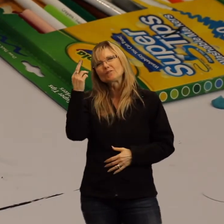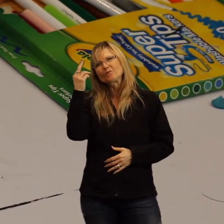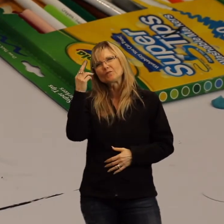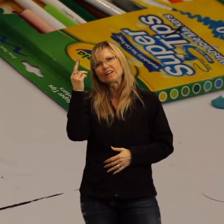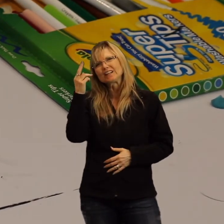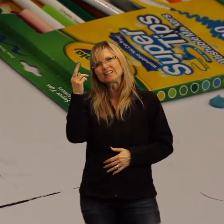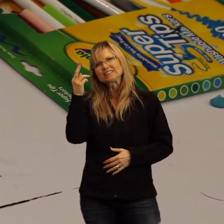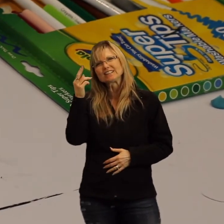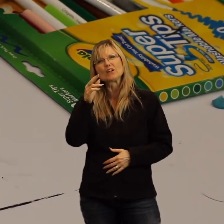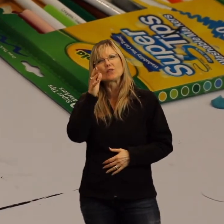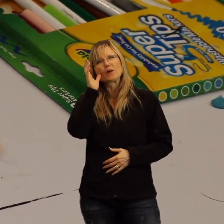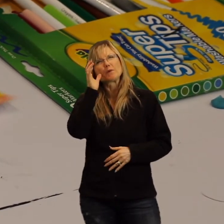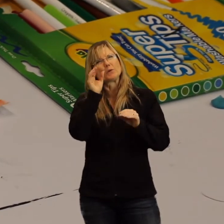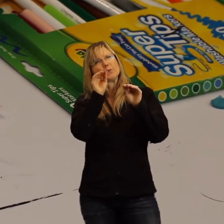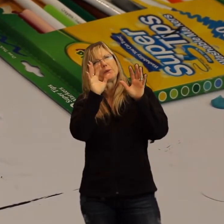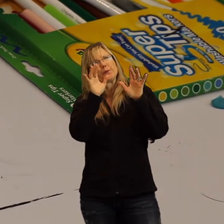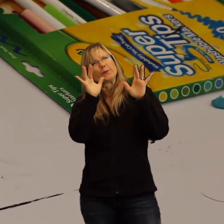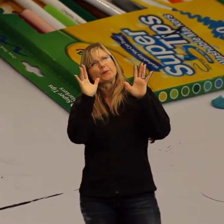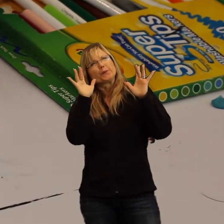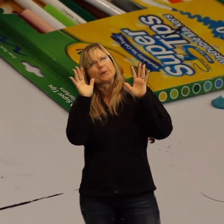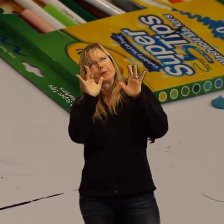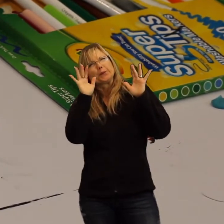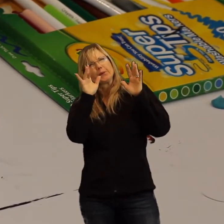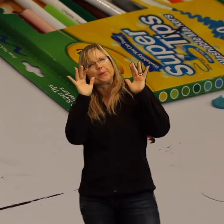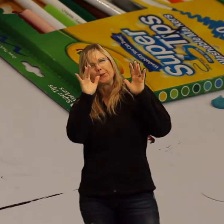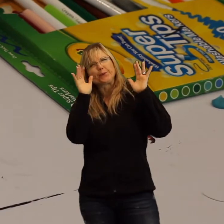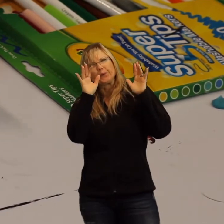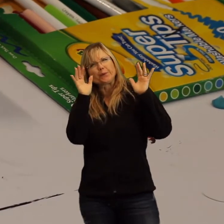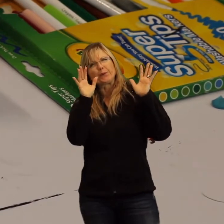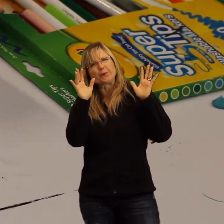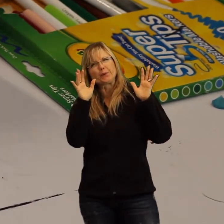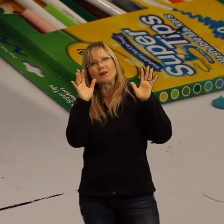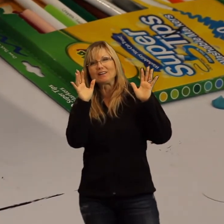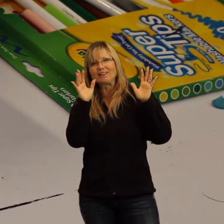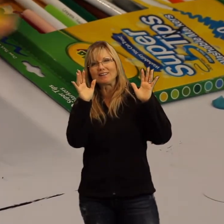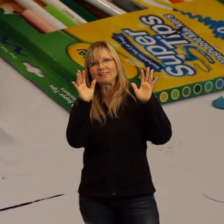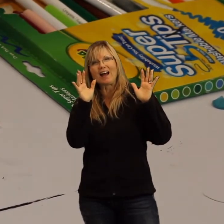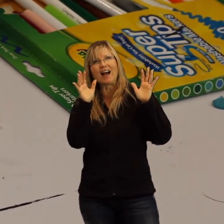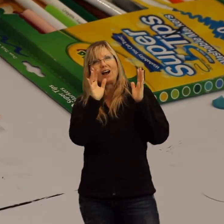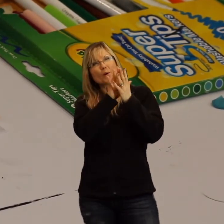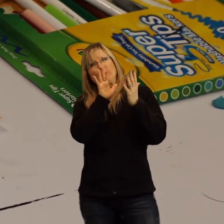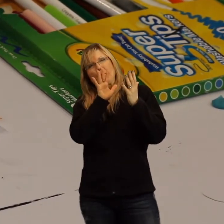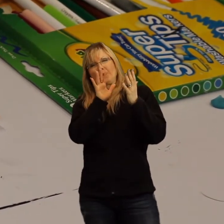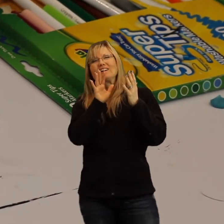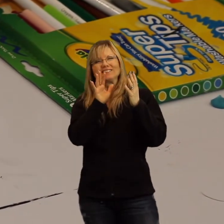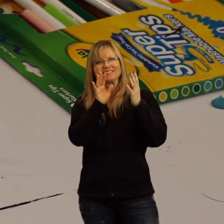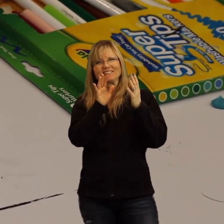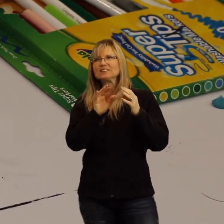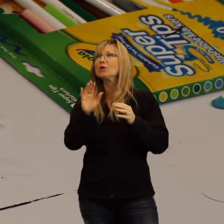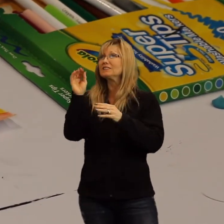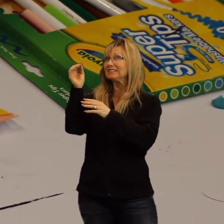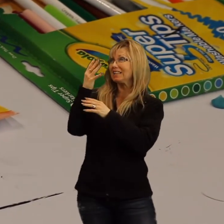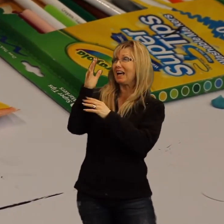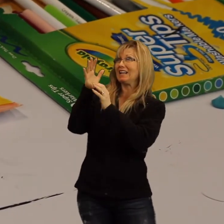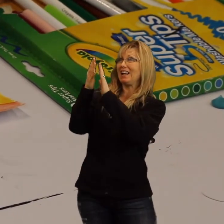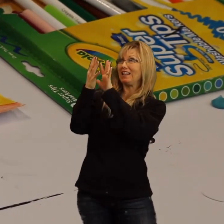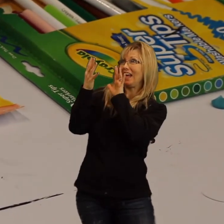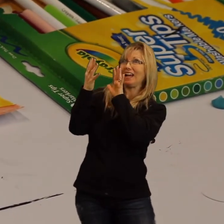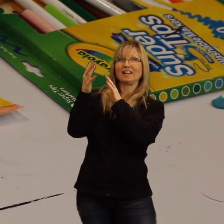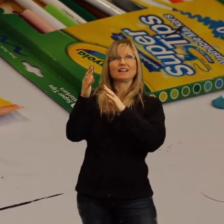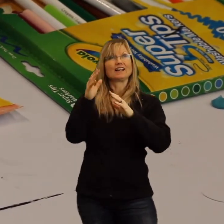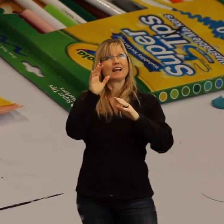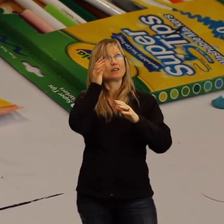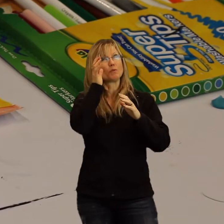bright shining white moon in the moonlight. So there we have both like a sunlight and a moonlight